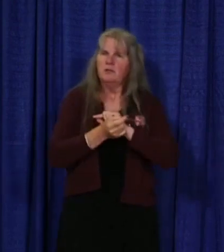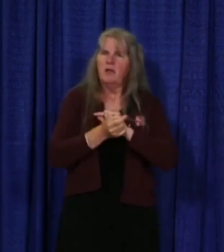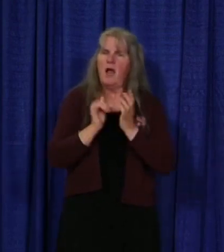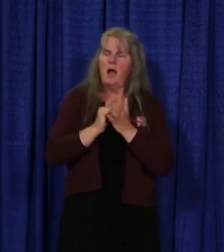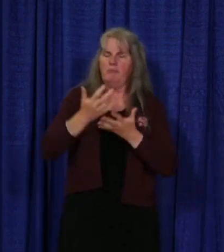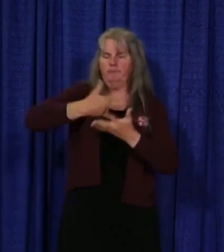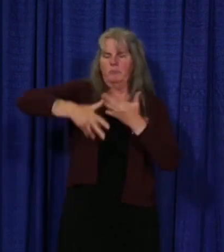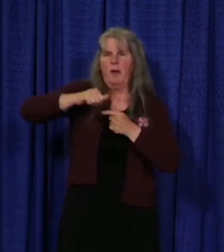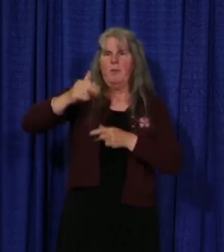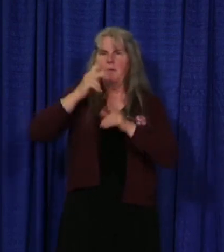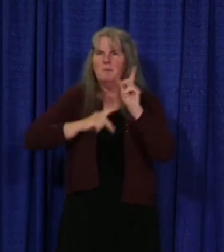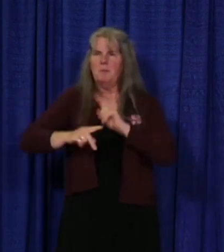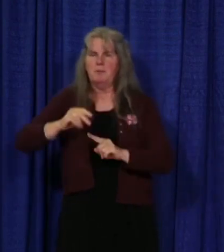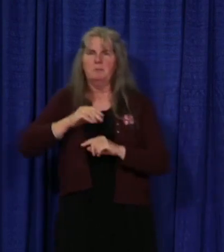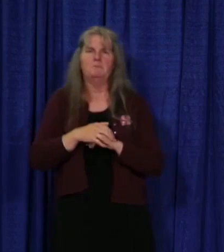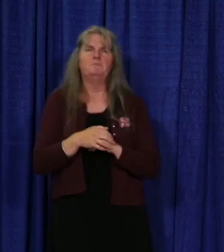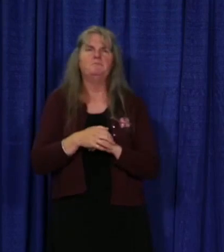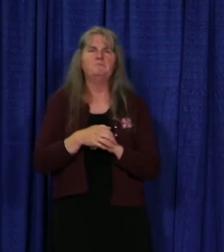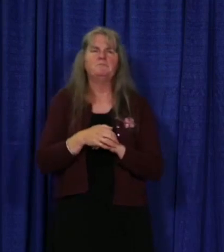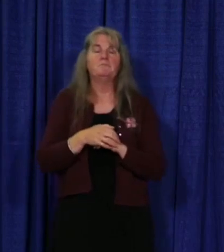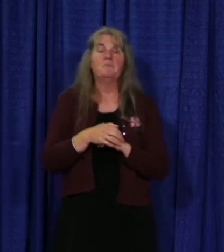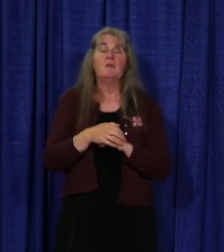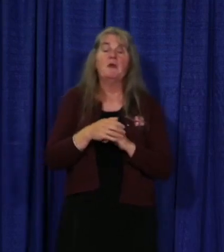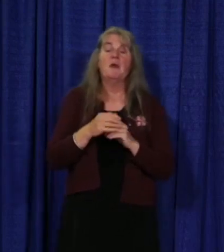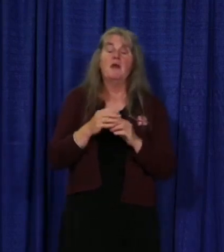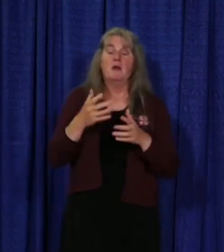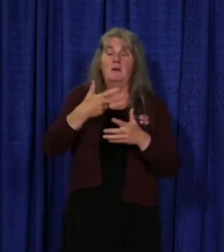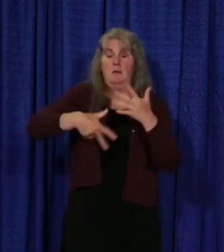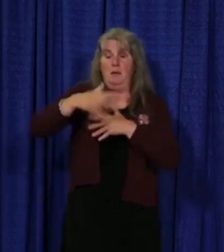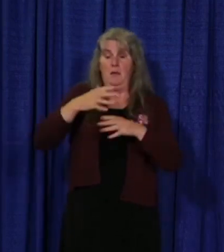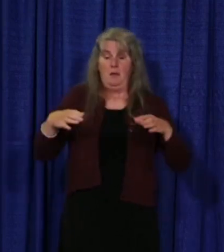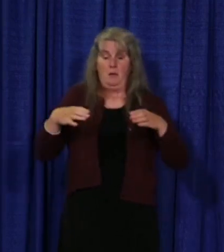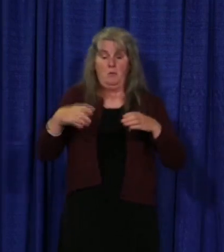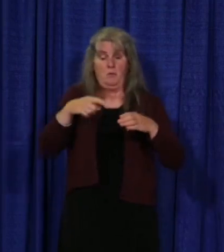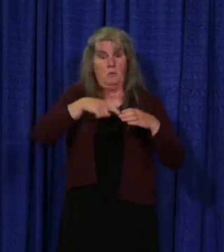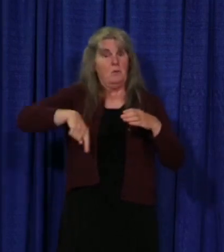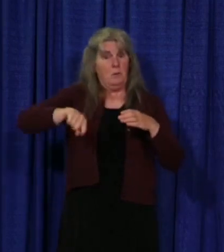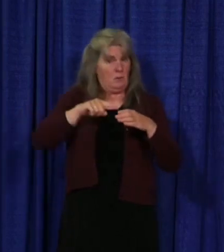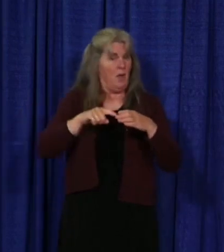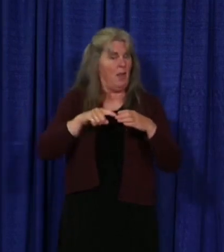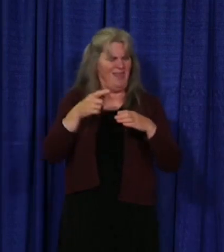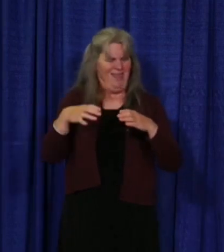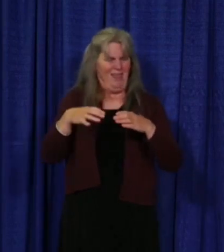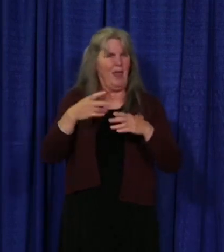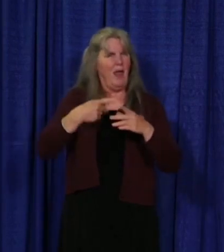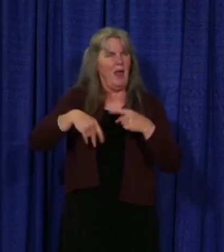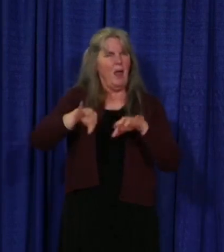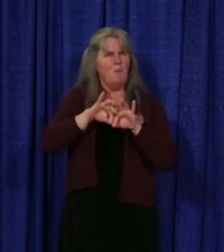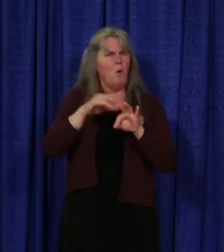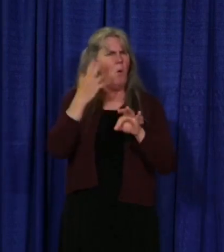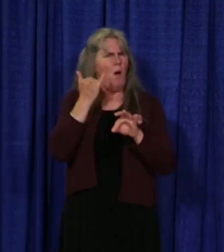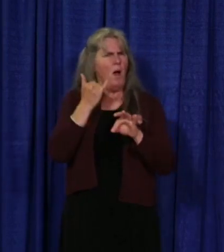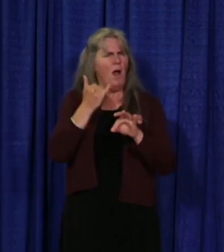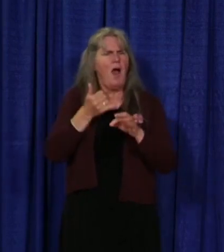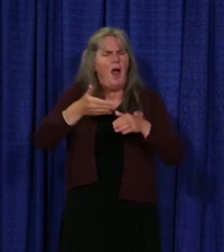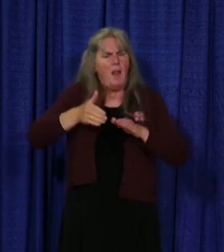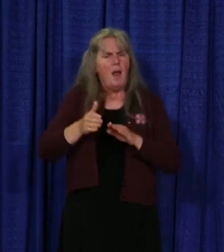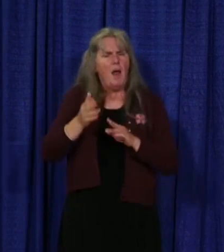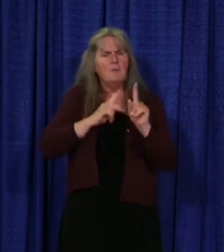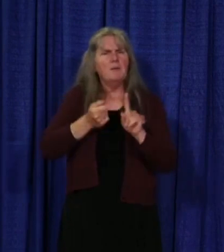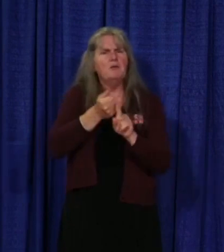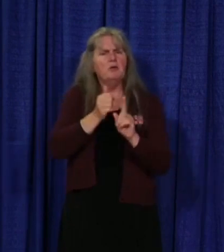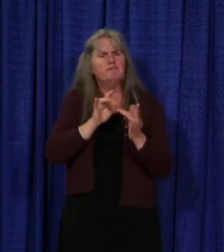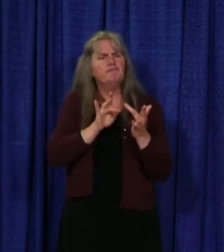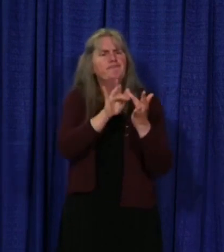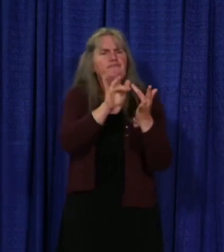know. Expanding the social circle can be important for many reasons. It allows us to